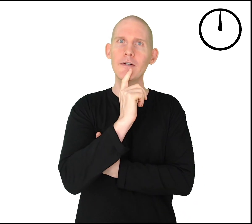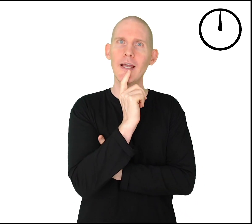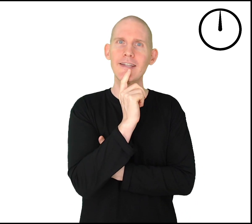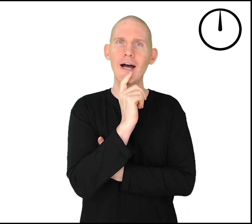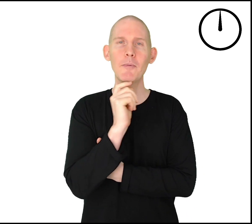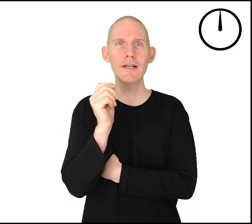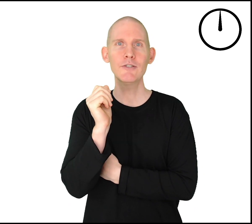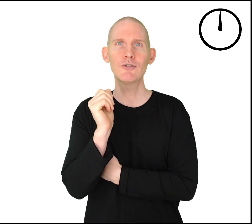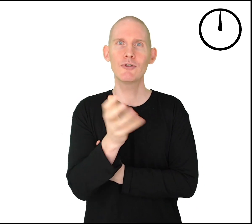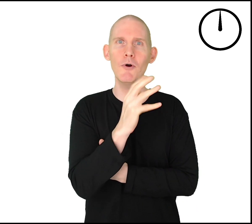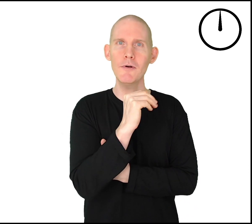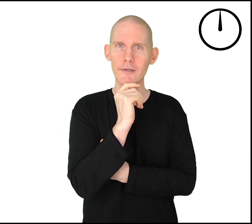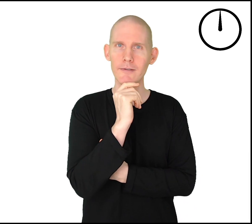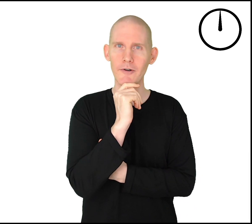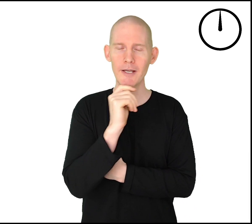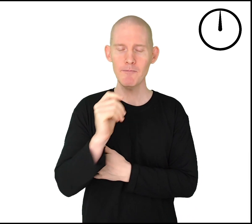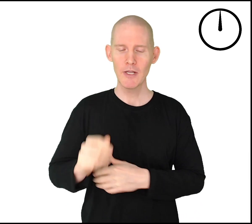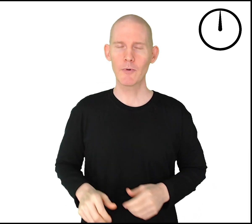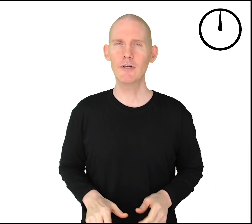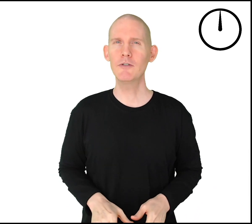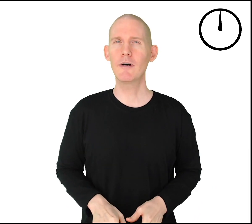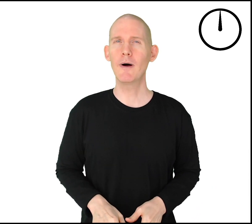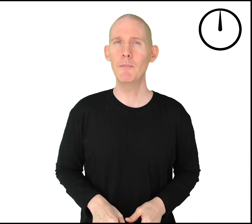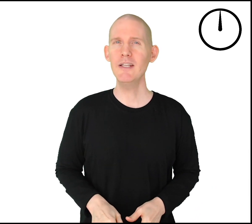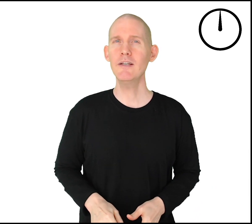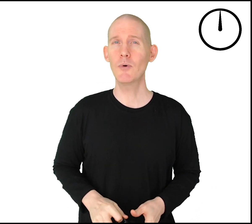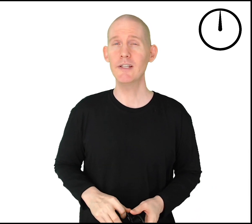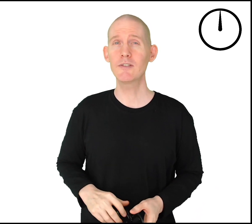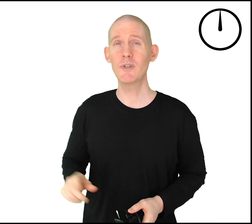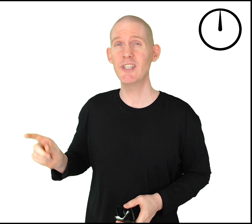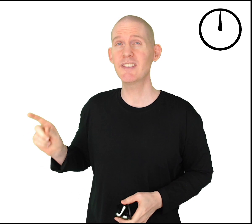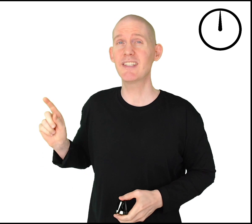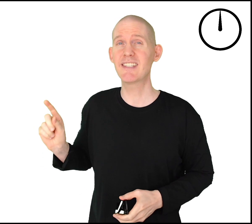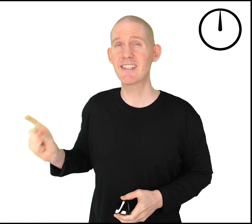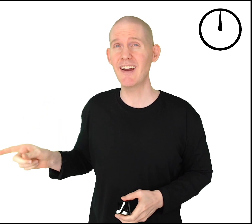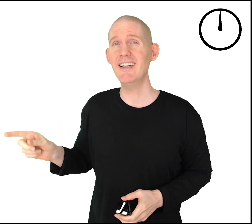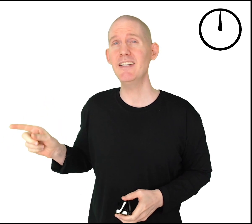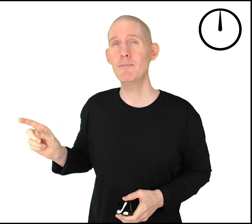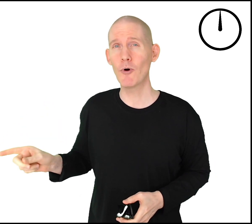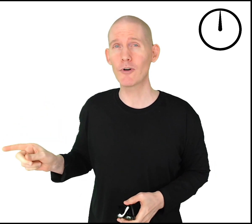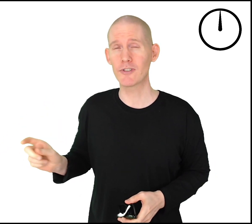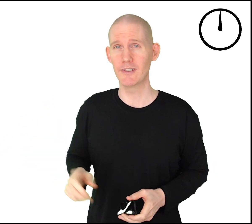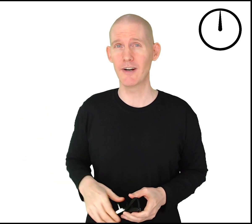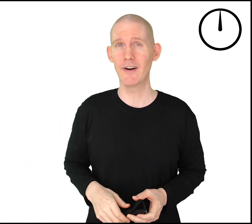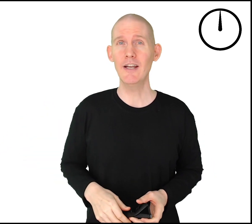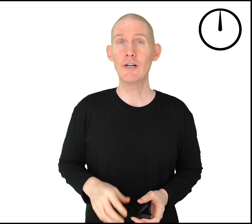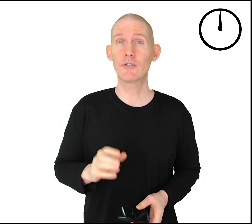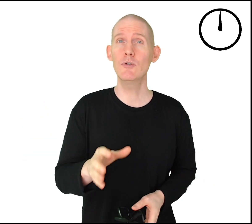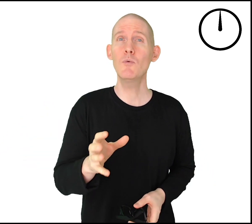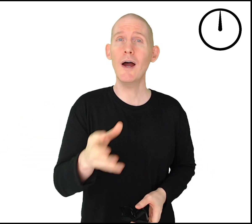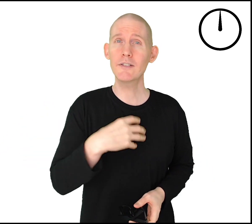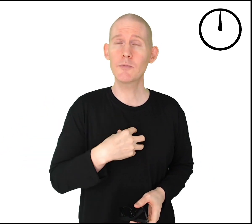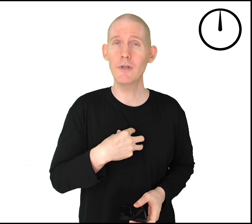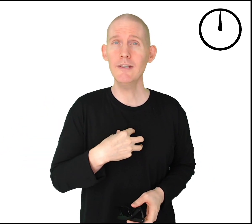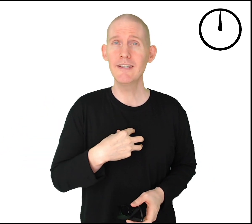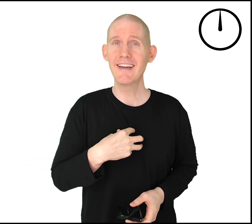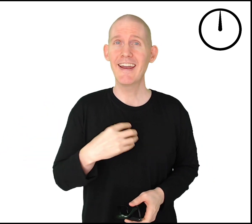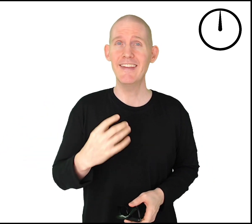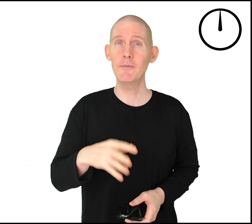yet, how about I just show you, okay? We're going to do a mini quiz, which is the signing portion, all right? So you watch me, and then we'll